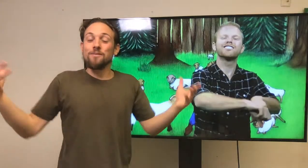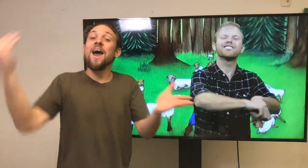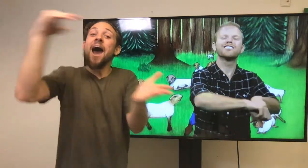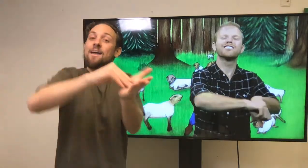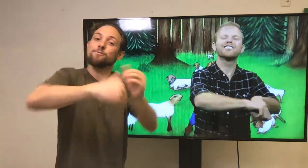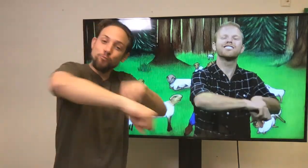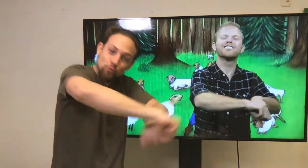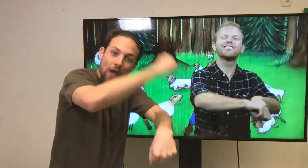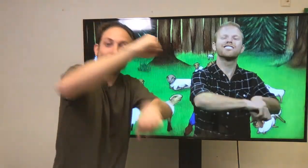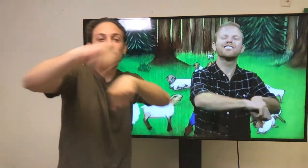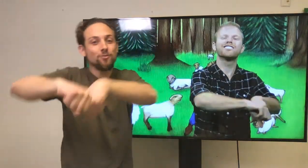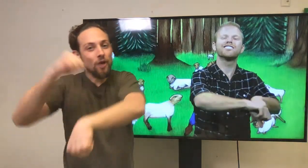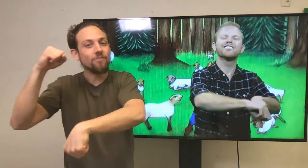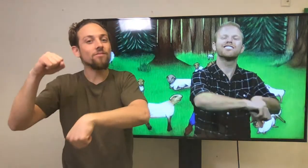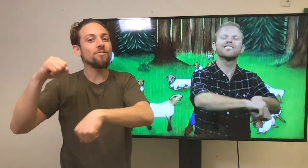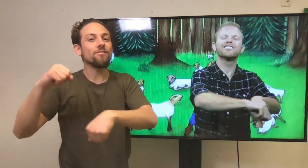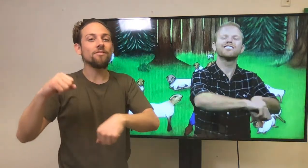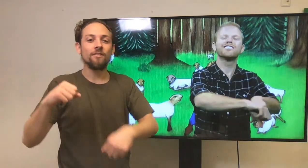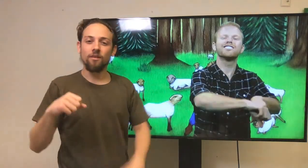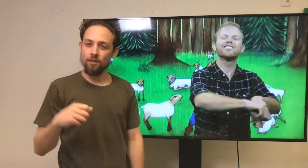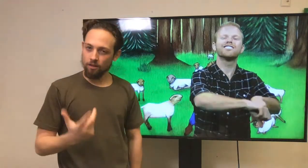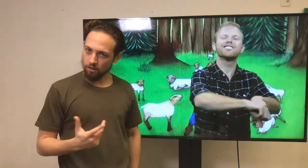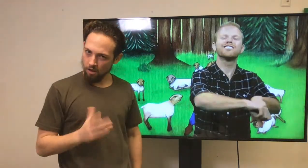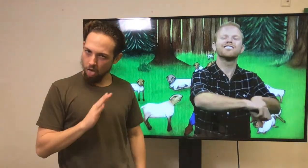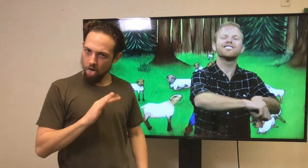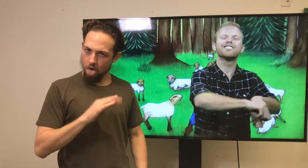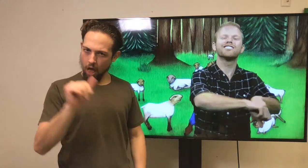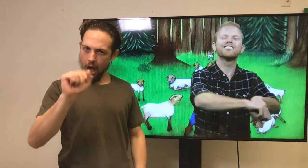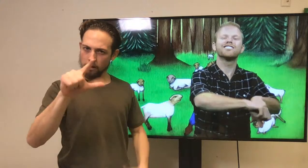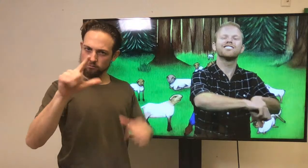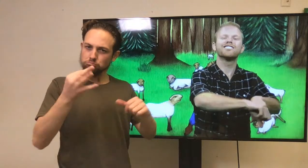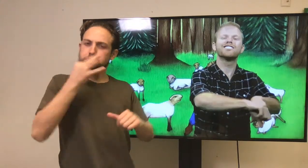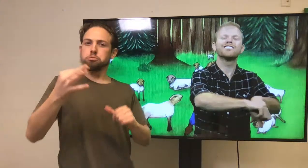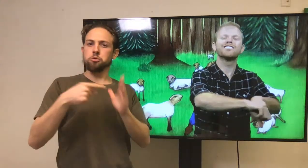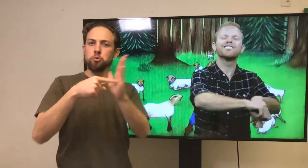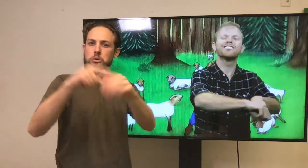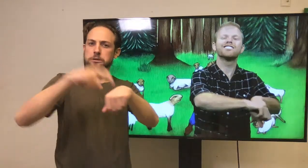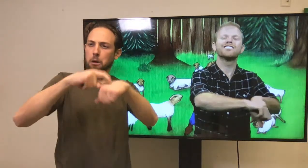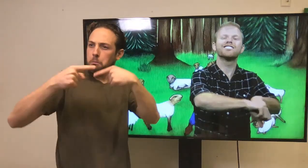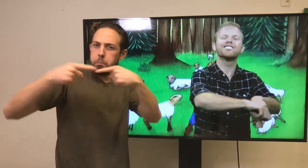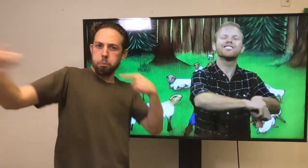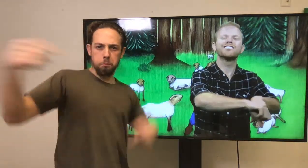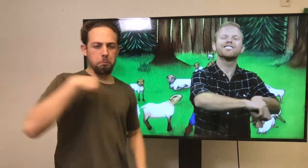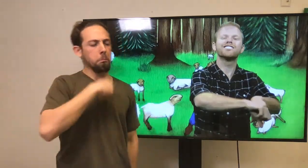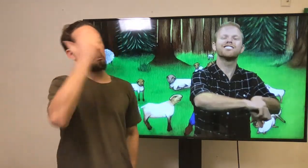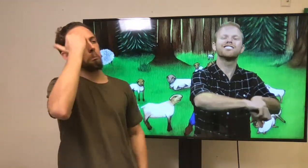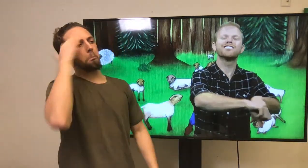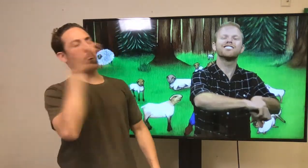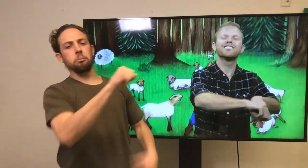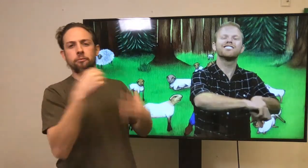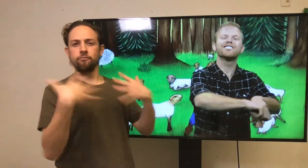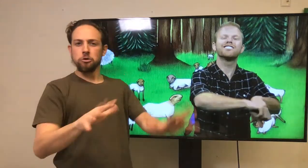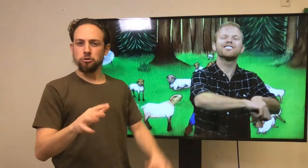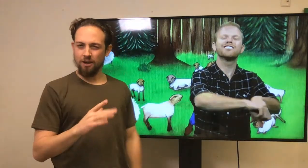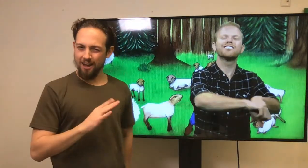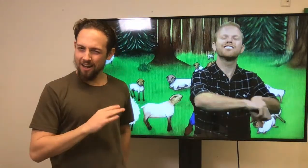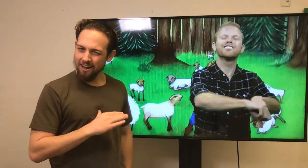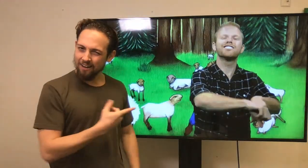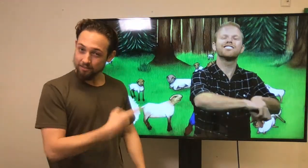coats. Then when it comes time to shear the sheep, they get sheared again. So ASL has this unique feature